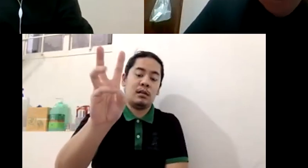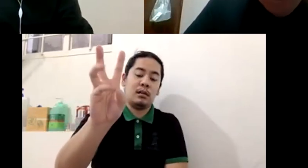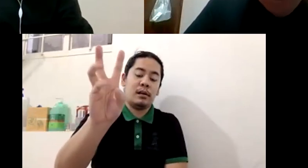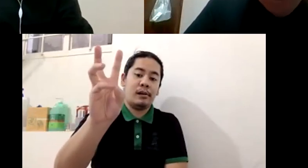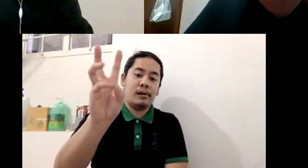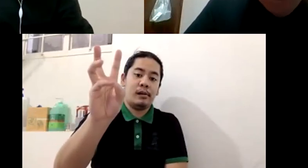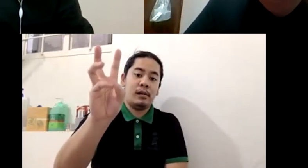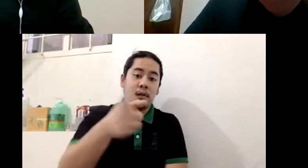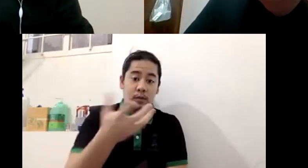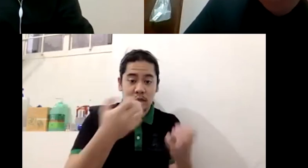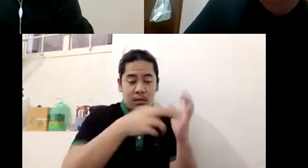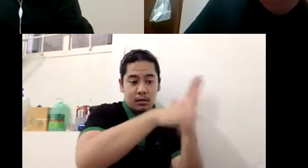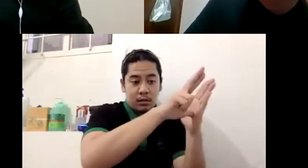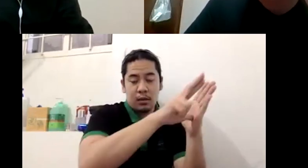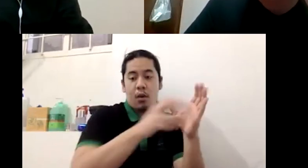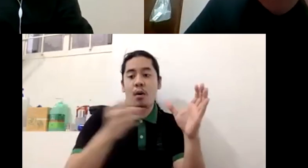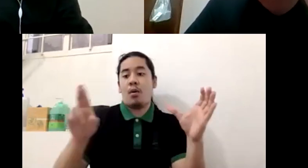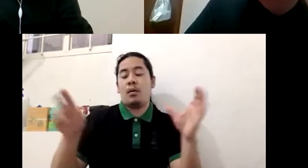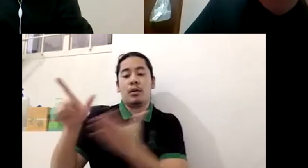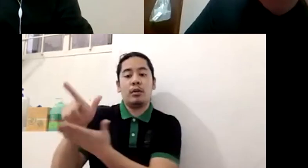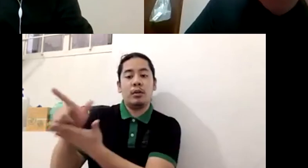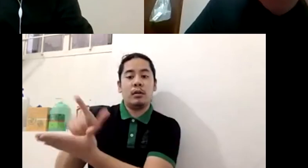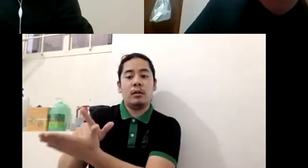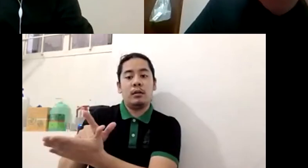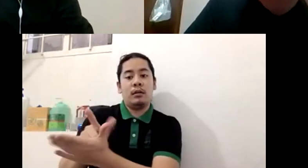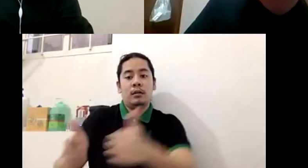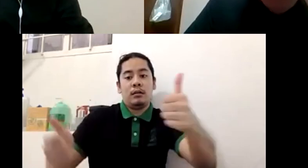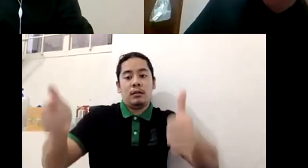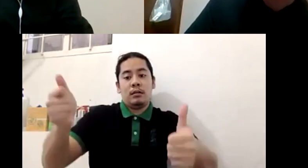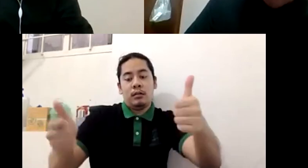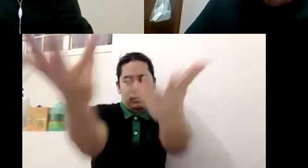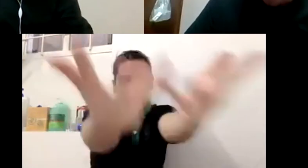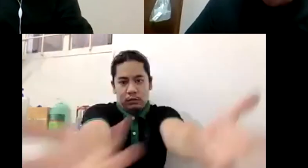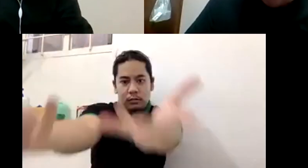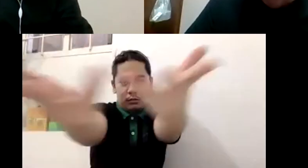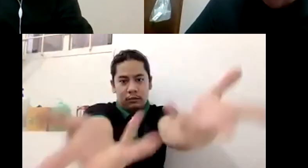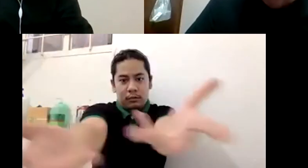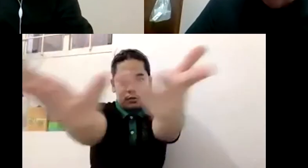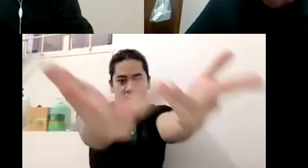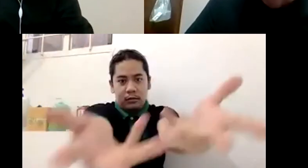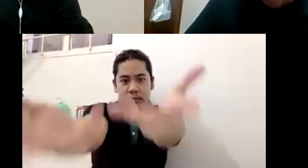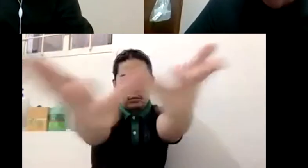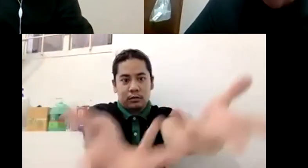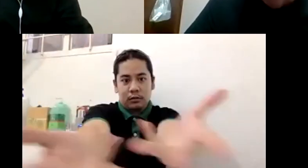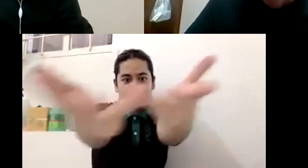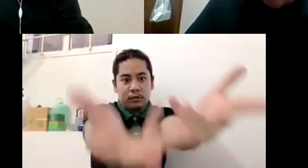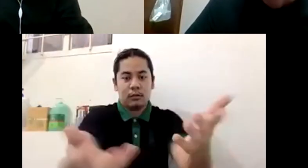arrangement of our lessons. So what do you guys want to do? The review